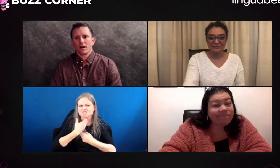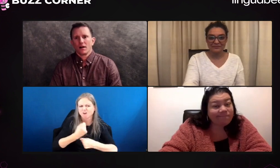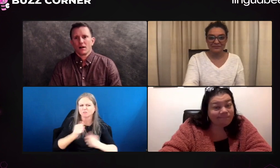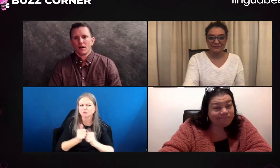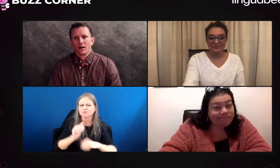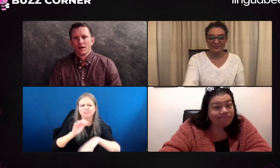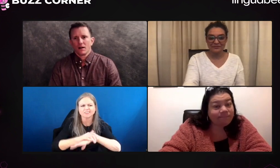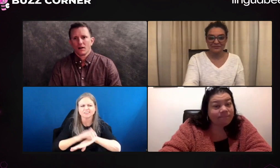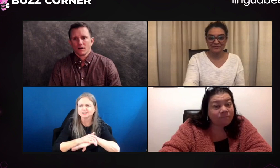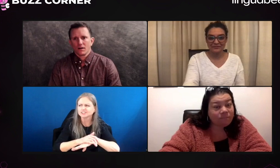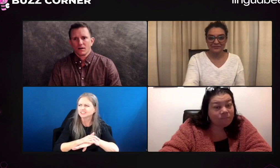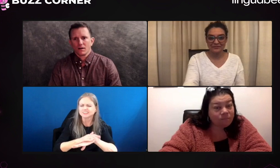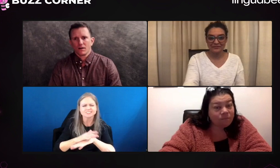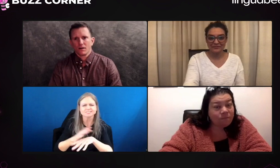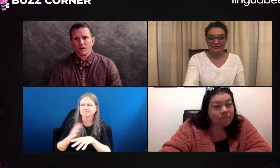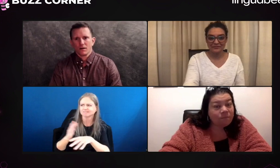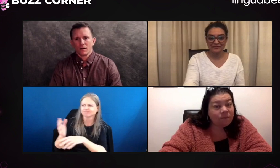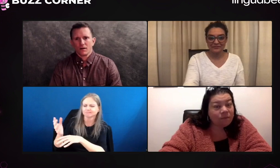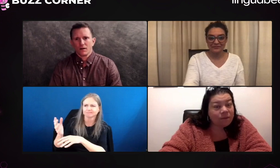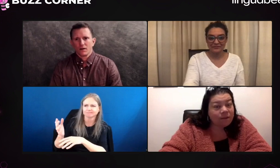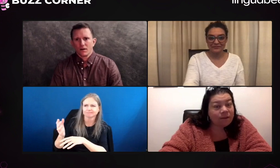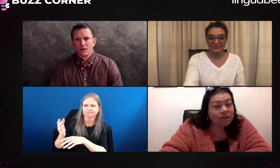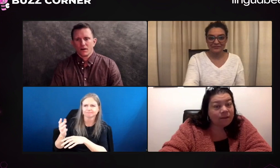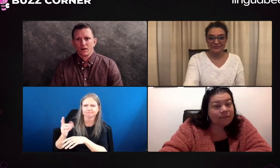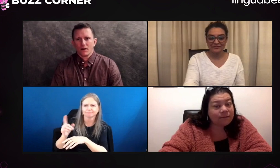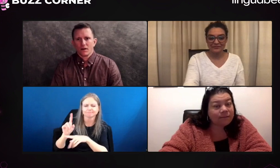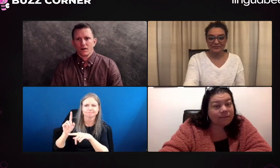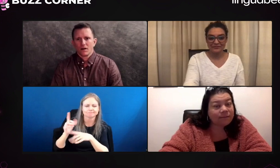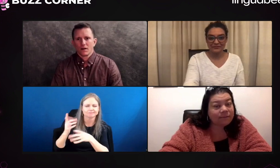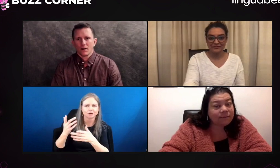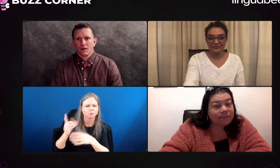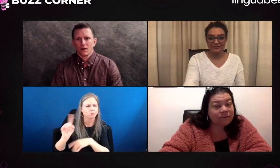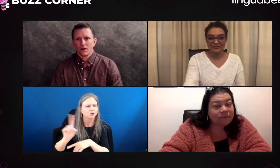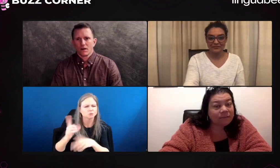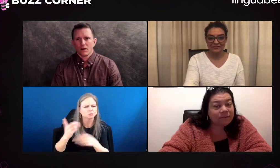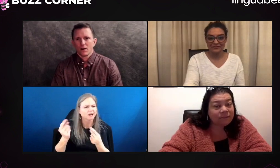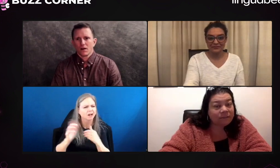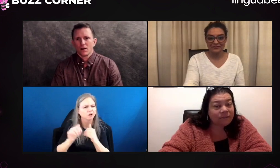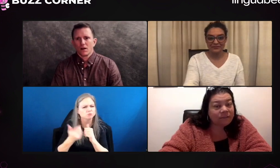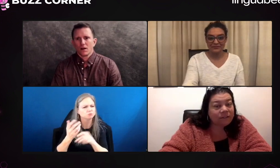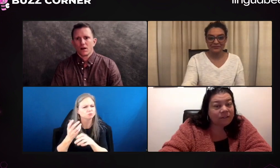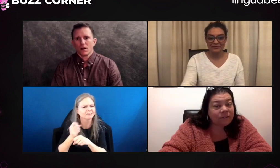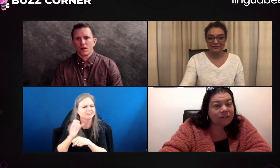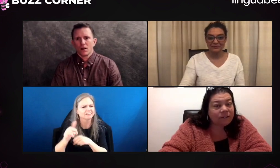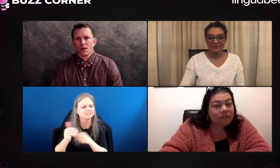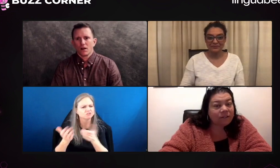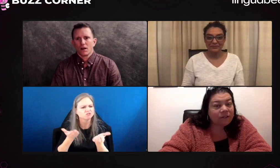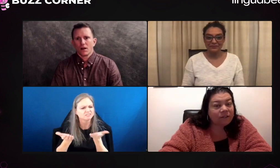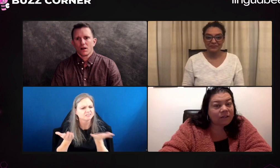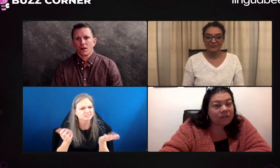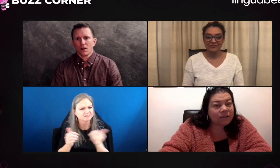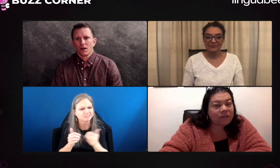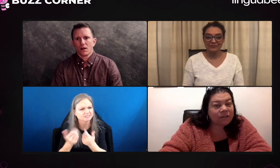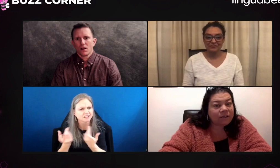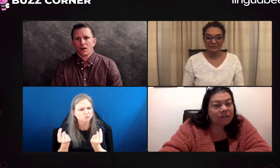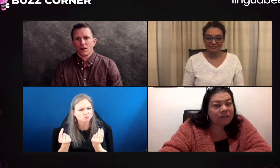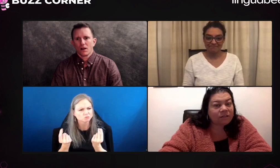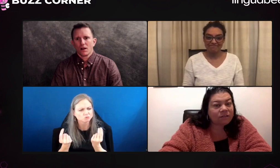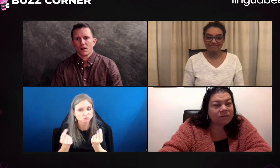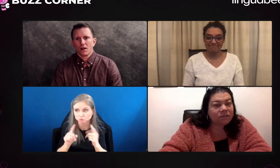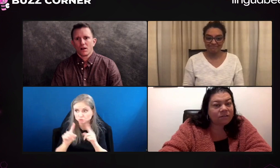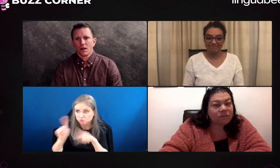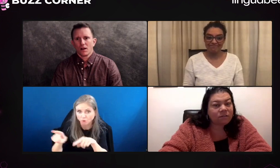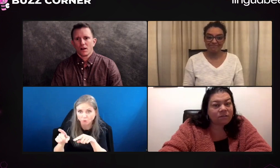time, if maybe I don't feel confident with my English, how then